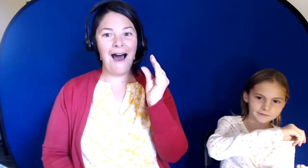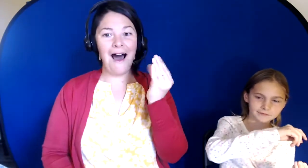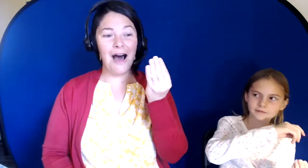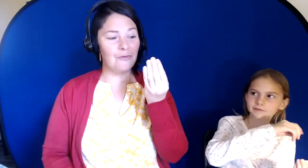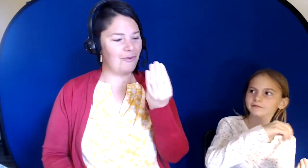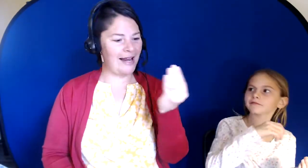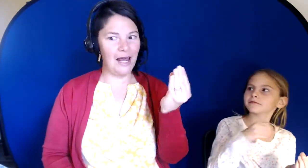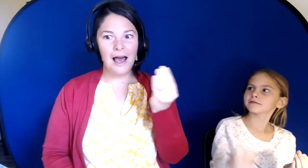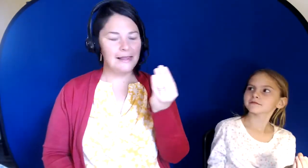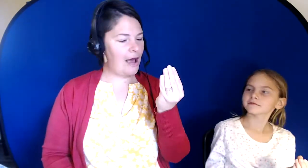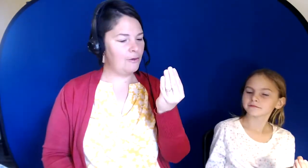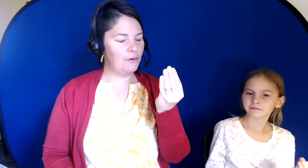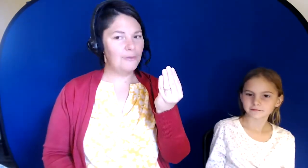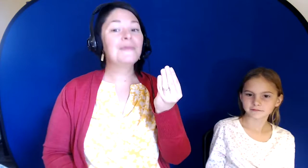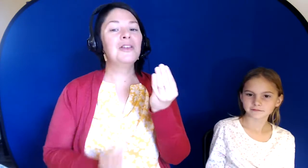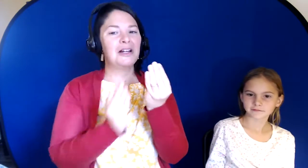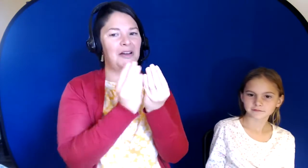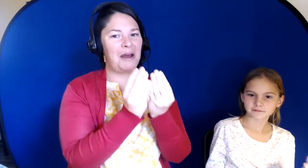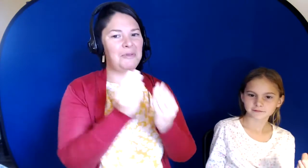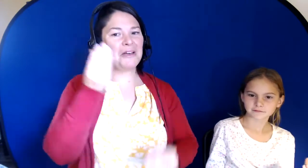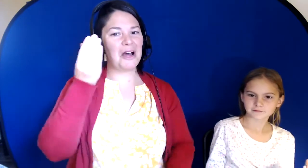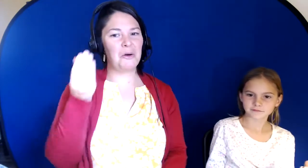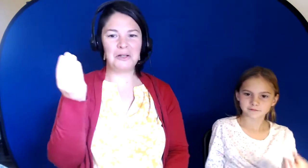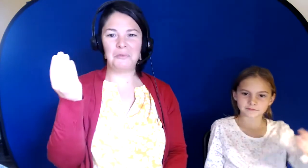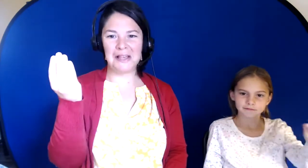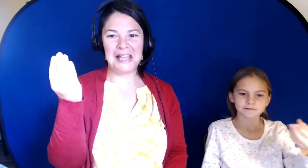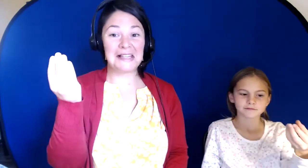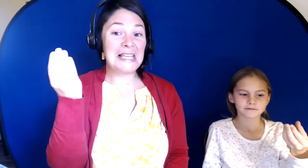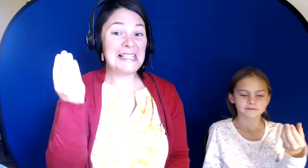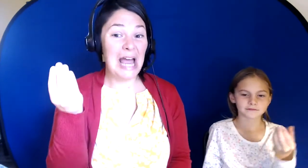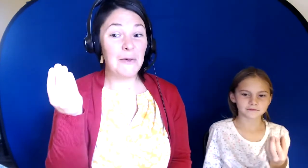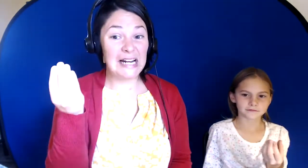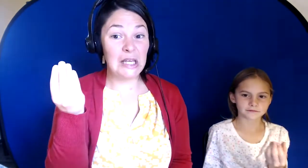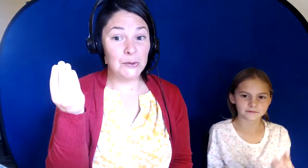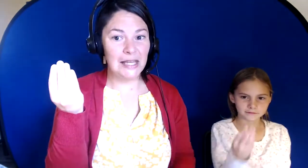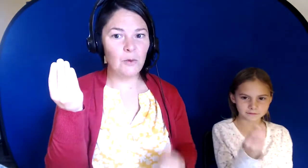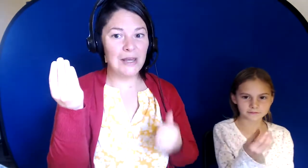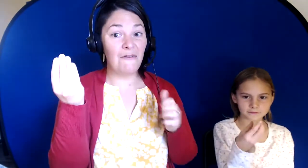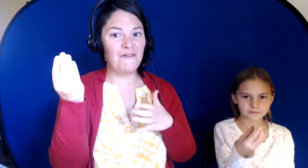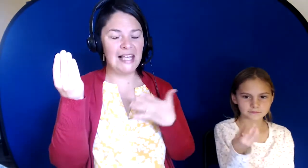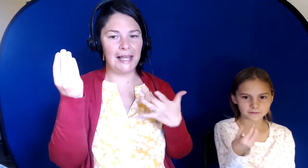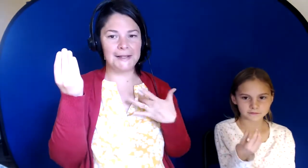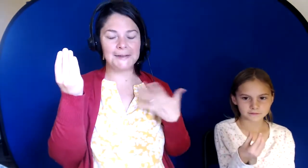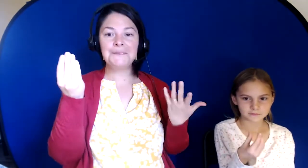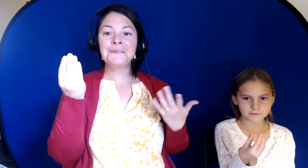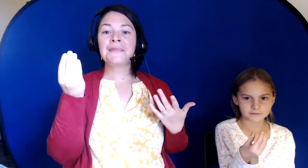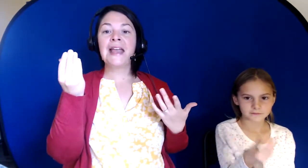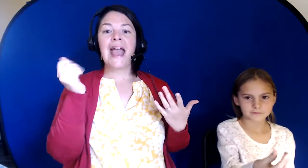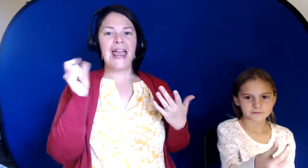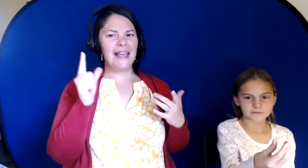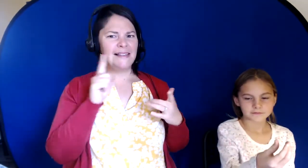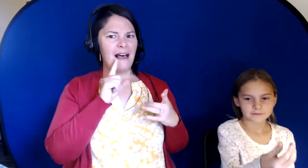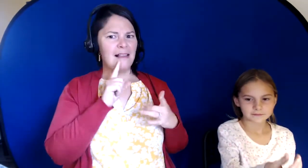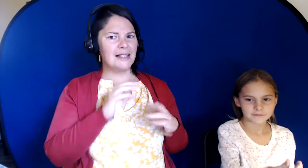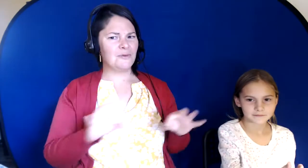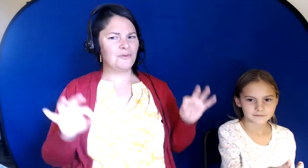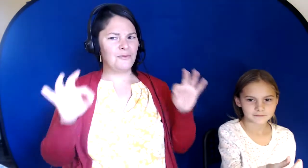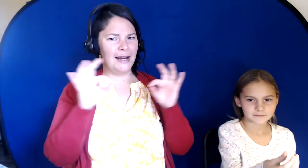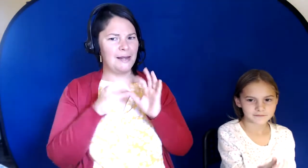Ah, ready. Now, you're going to grab your taco with your boss hand because now we're going to use it with feelings. ASL, it's really important